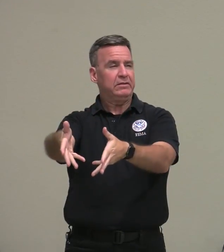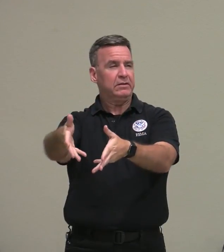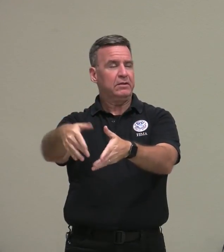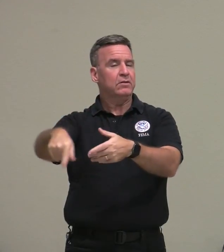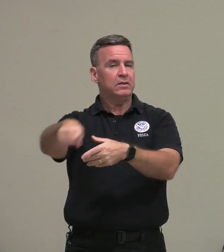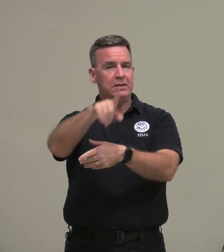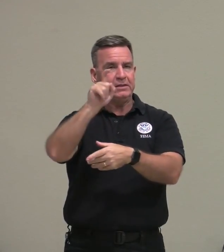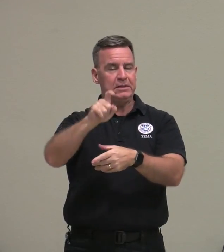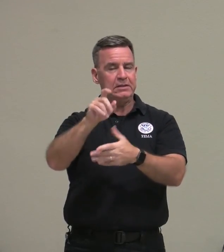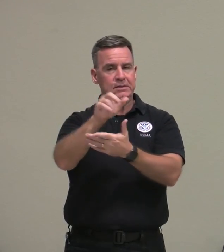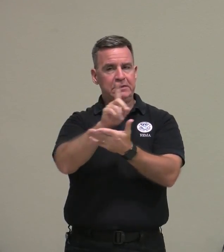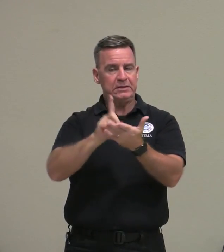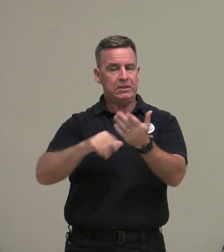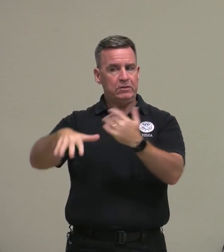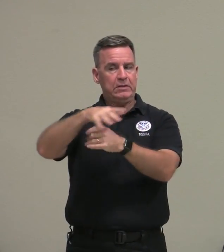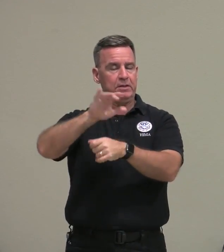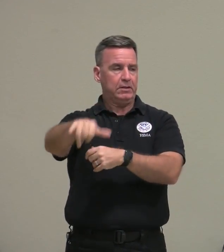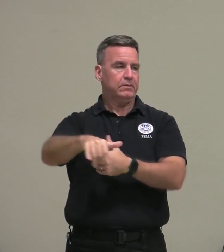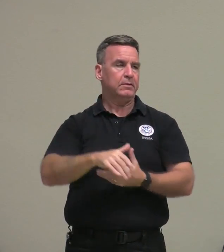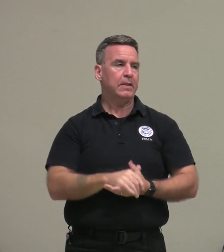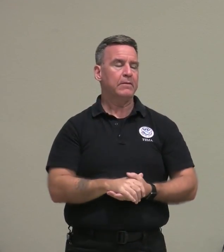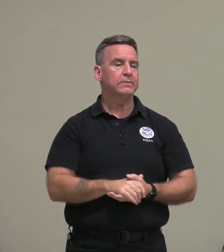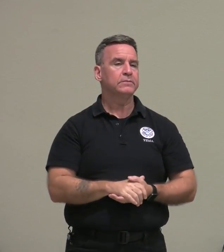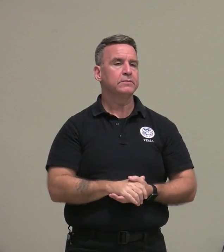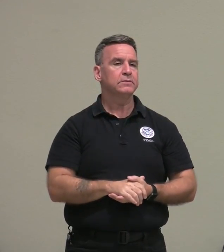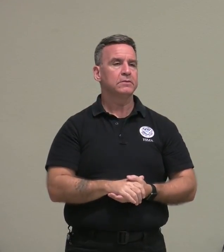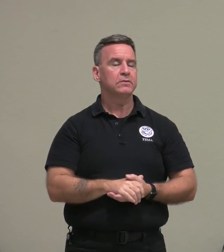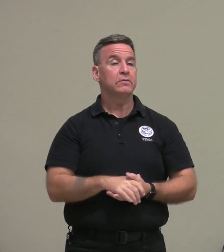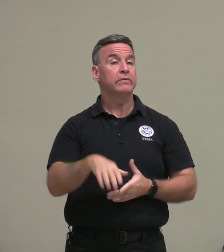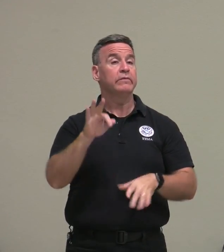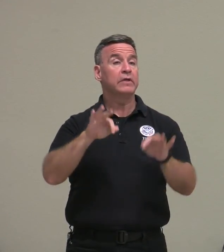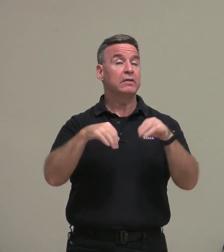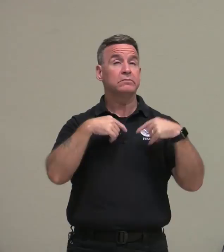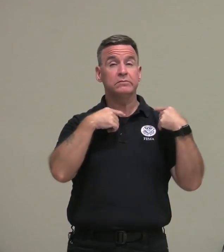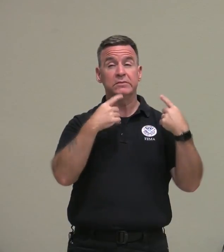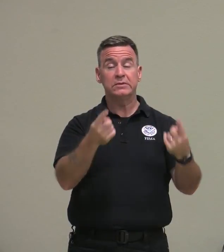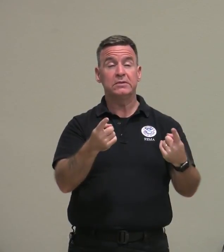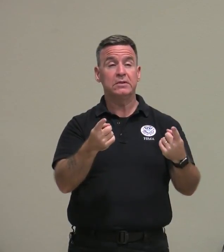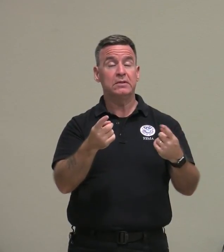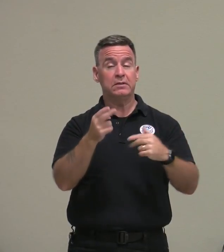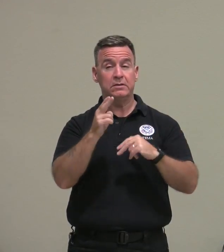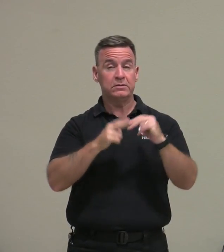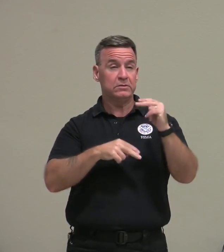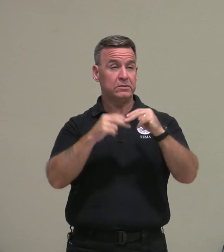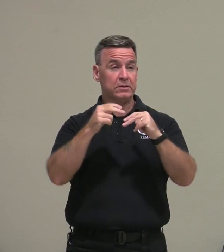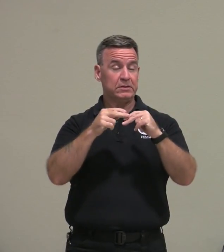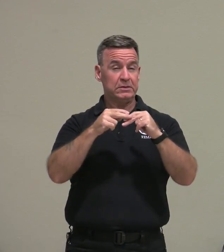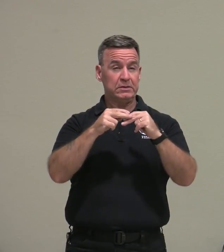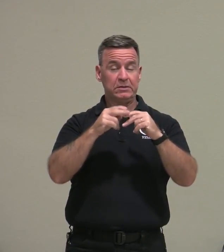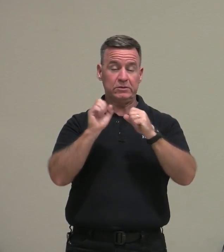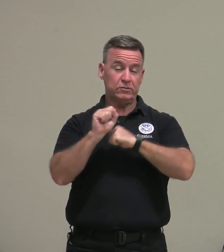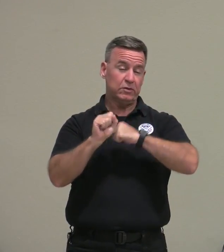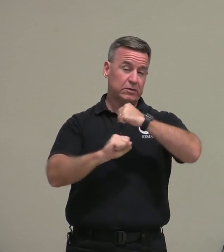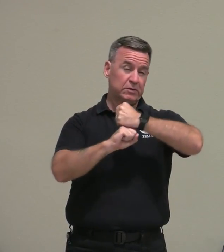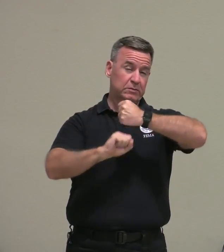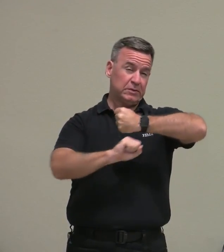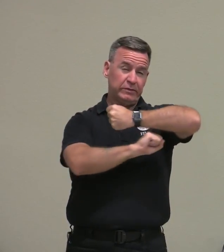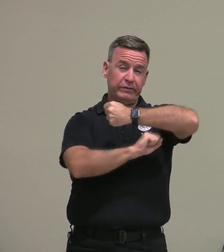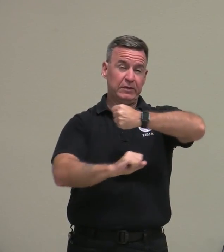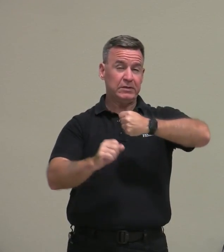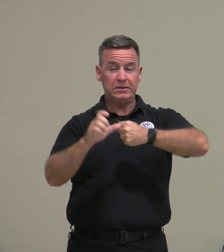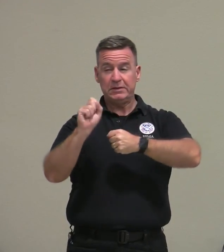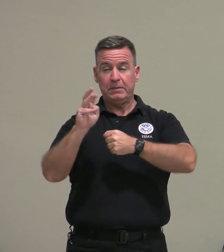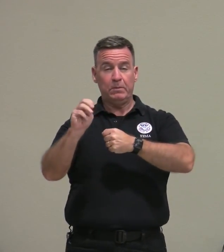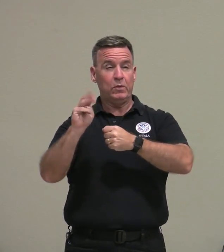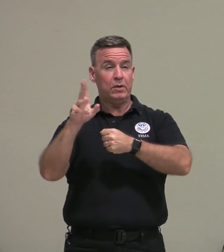and you're going to need to design around it. What we have discovered over time is that the structural integrity of your foundations and your stem